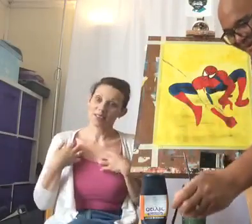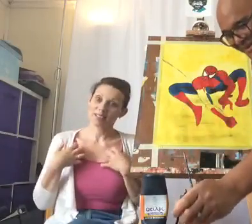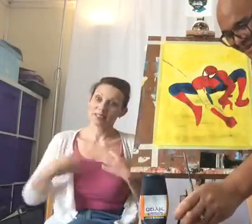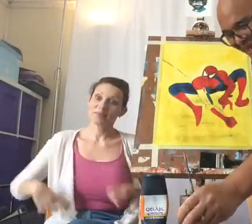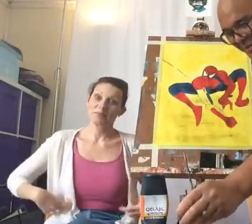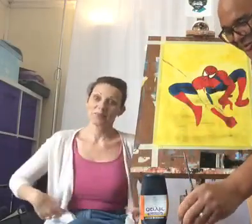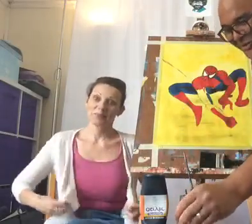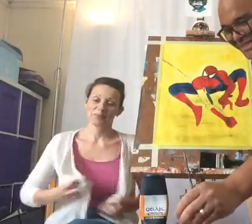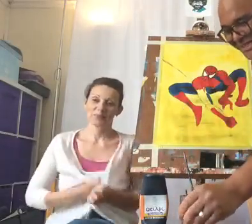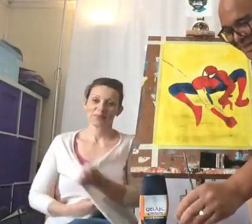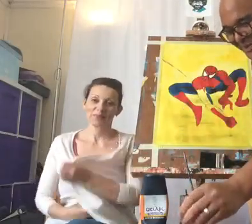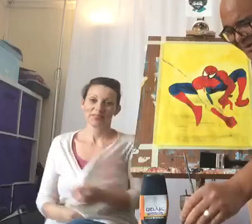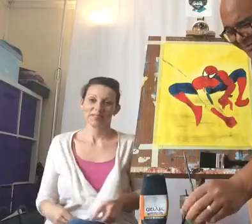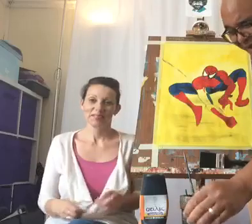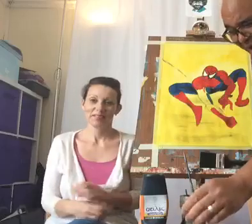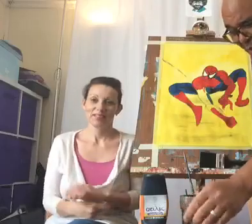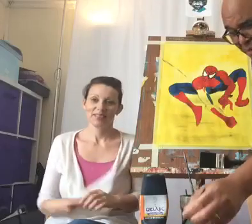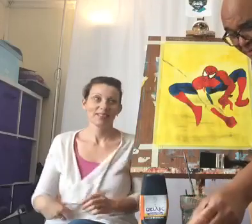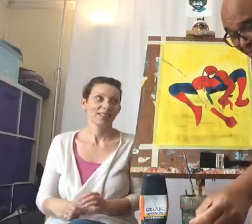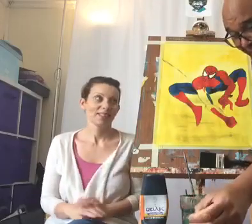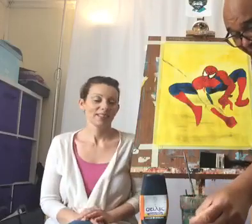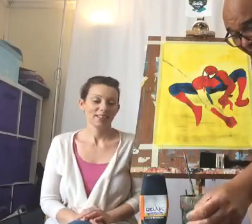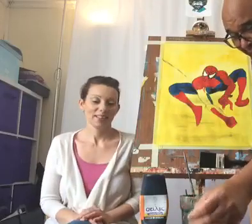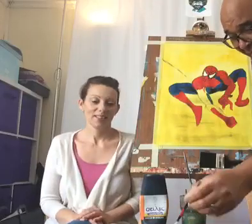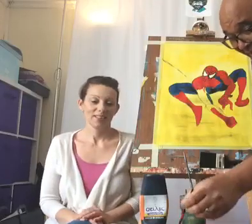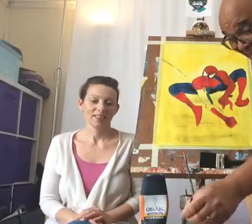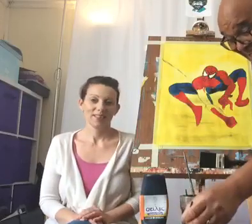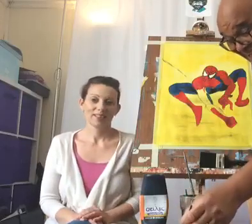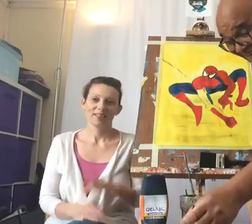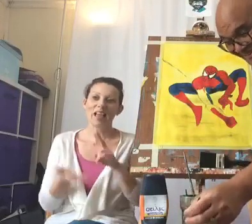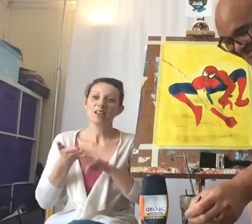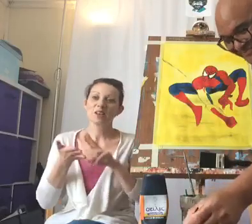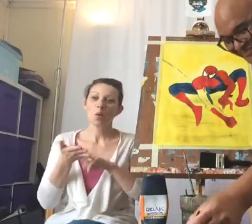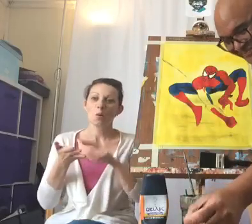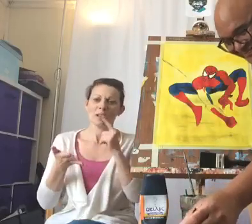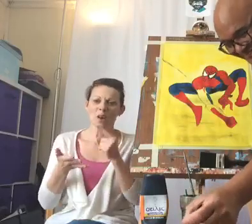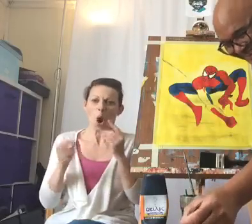That's so exciting. I wonder if she said the words, oh, ah, ah.